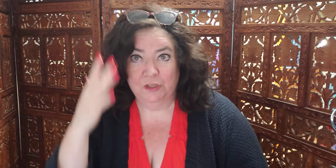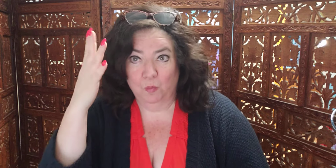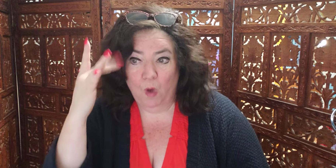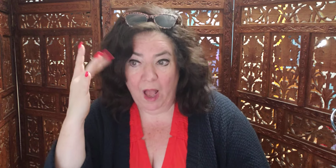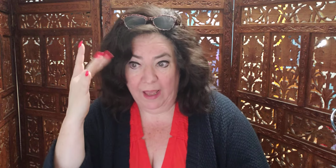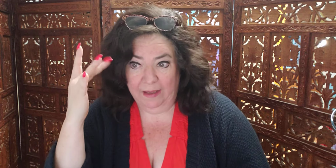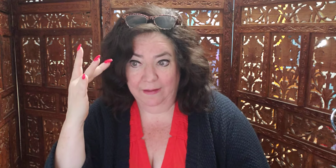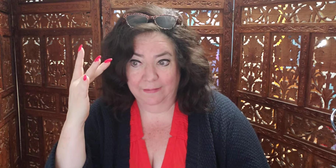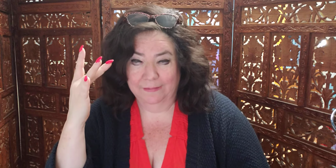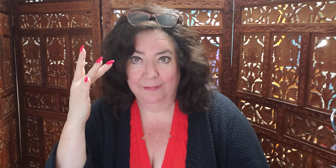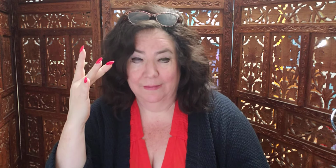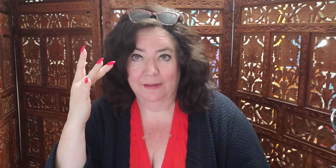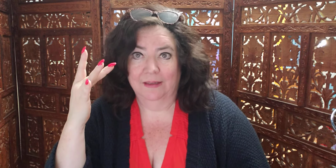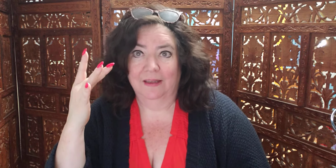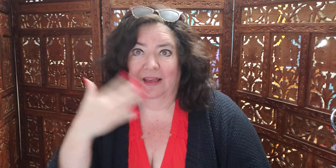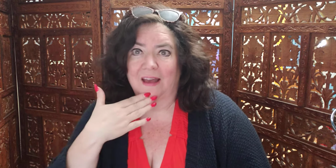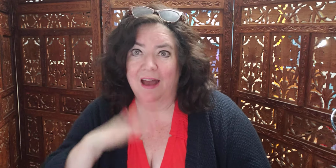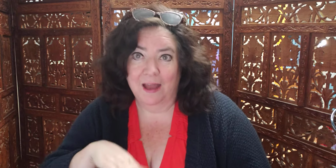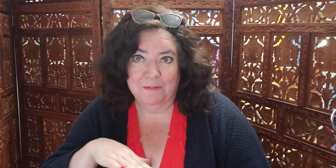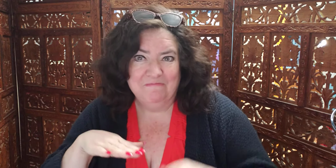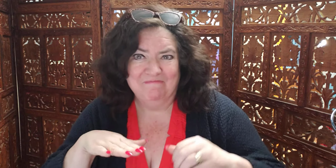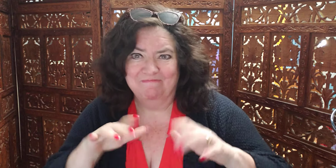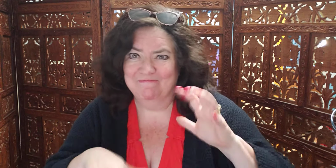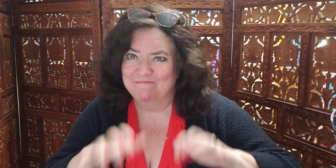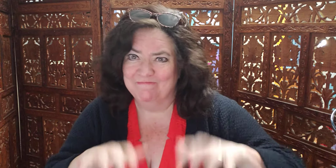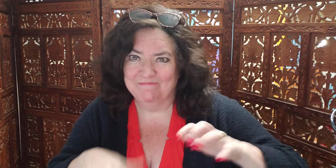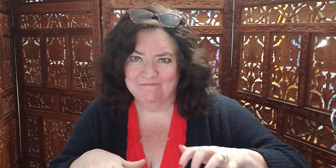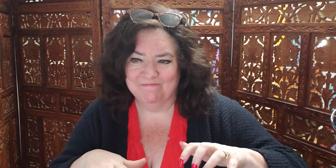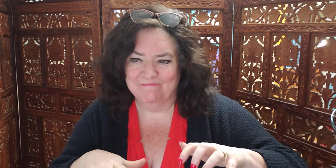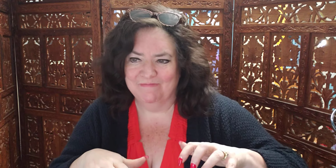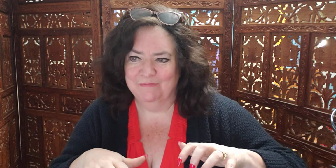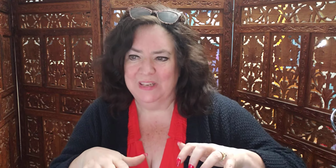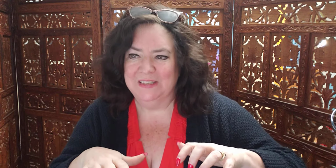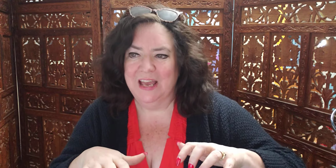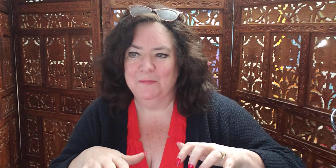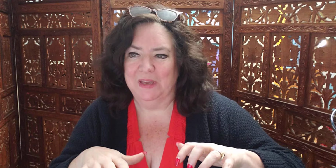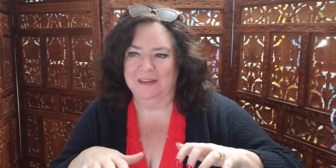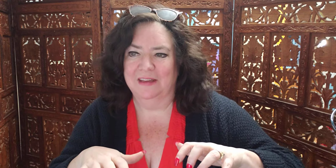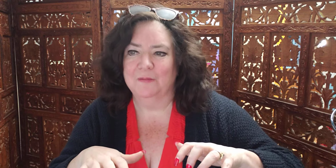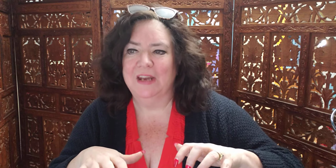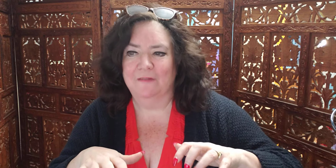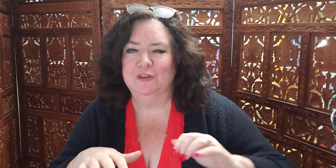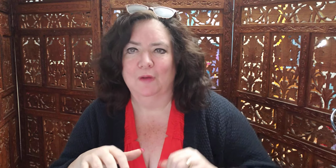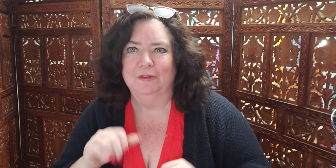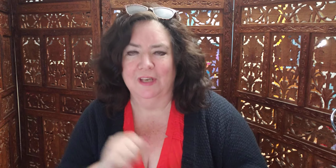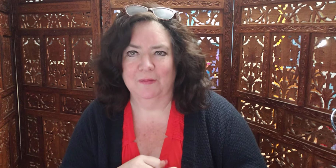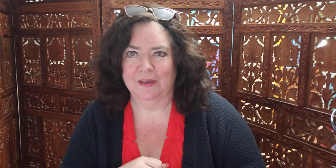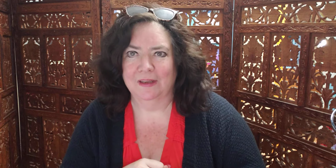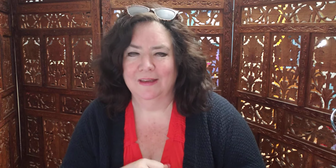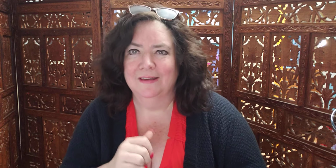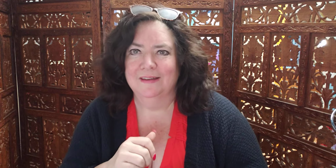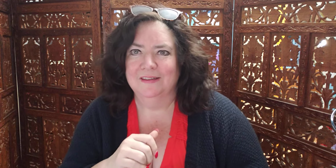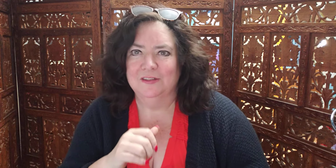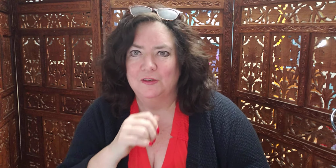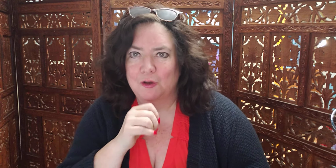is why I've been having trouble typing. So you don't